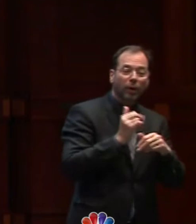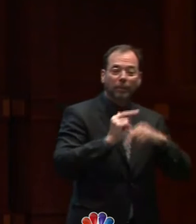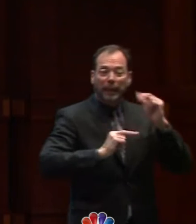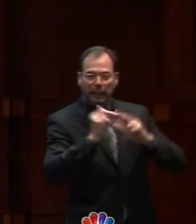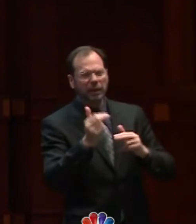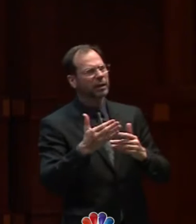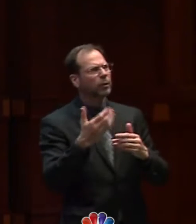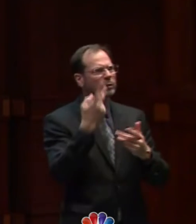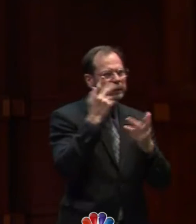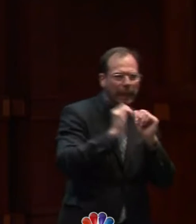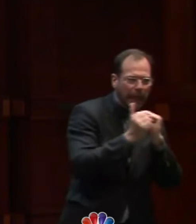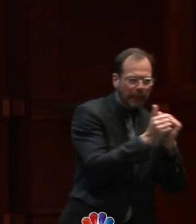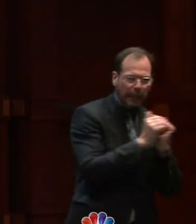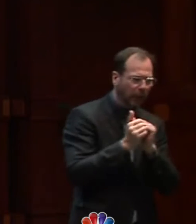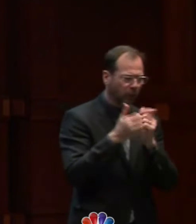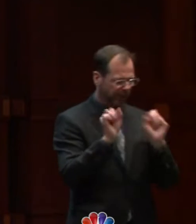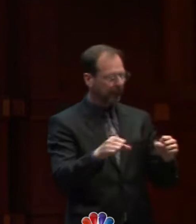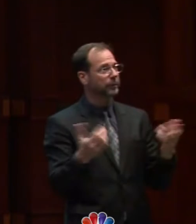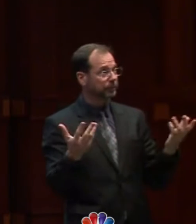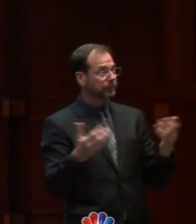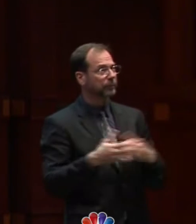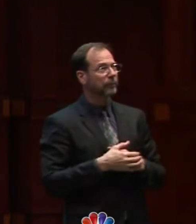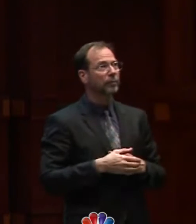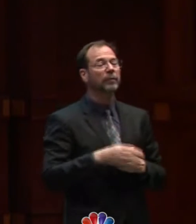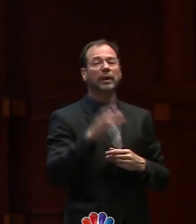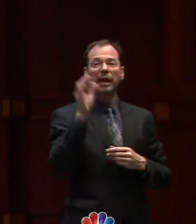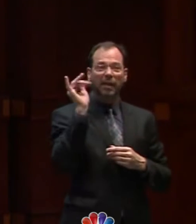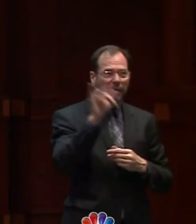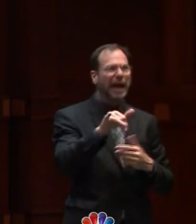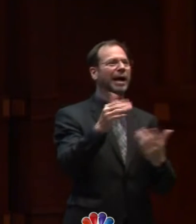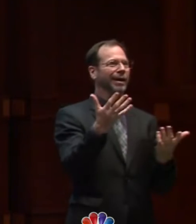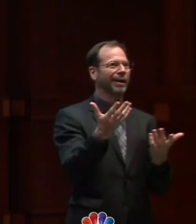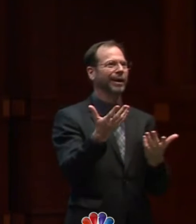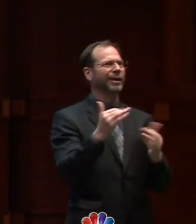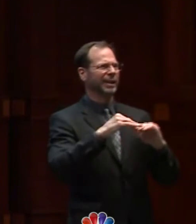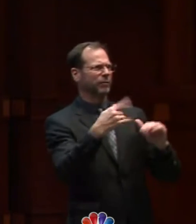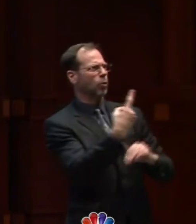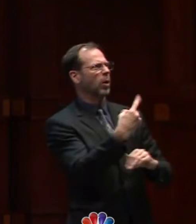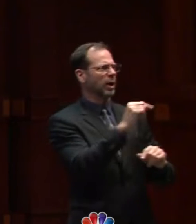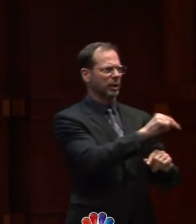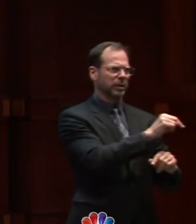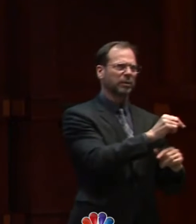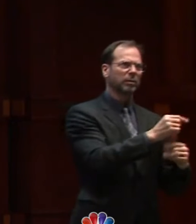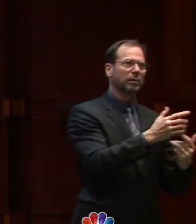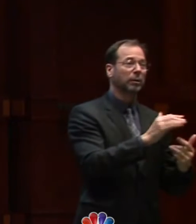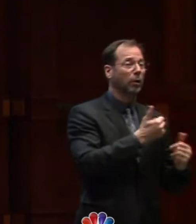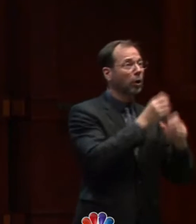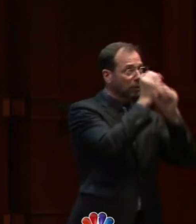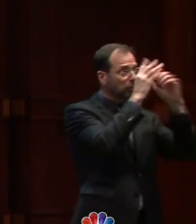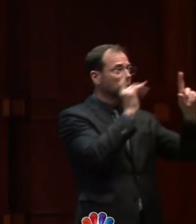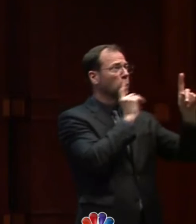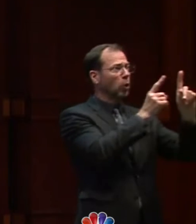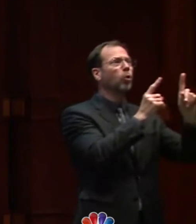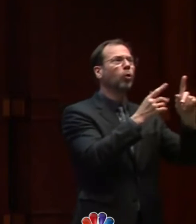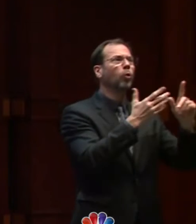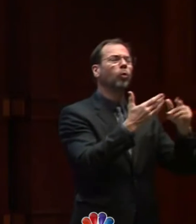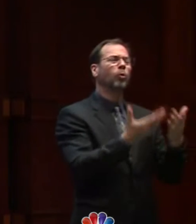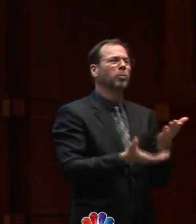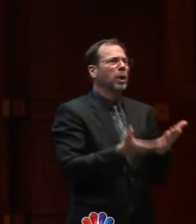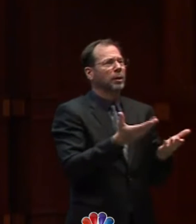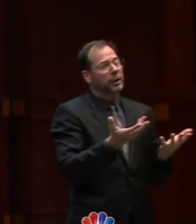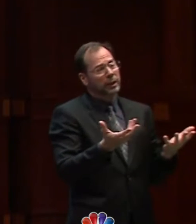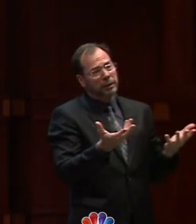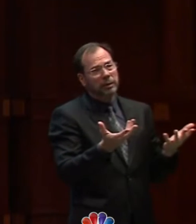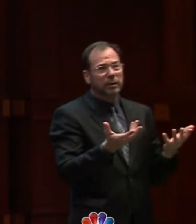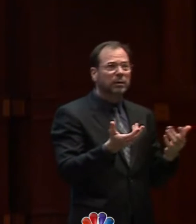facilities, let's see what we can do to make those happen. And so that's what you're going to see in kind of the level one. And again, at least it's our vision that these are probably going to